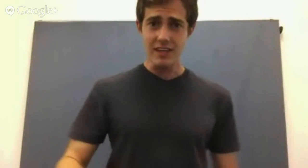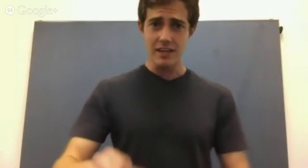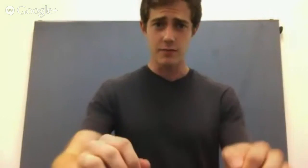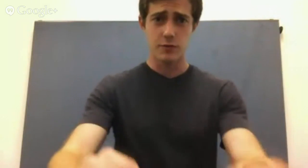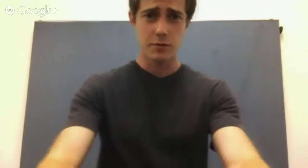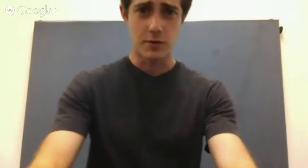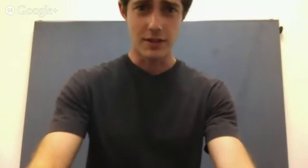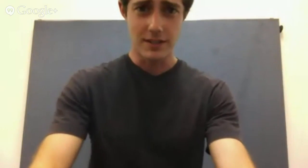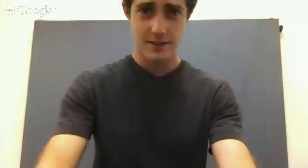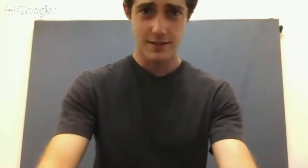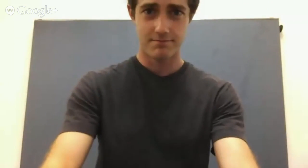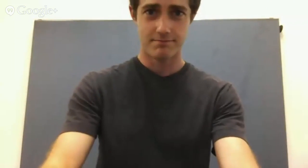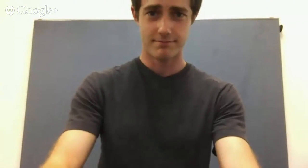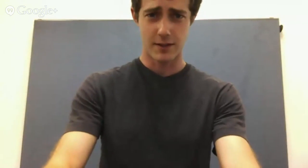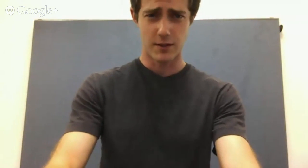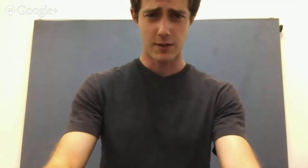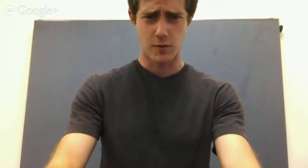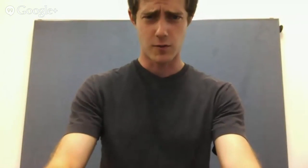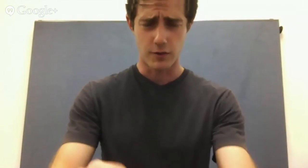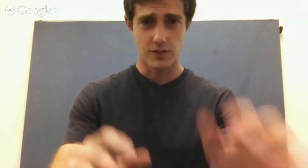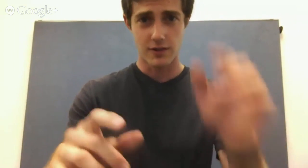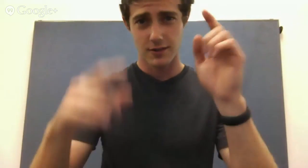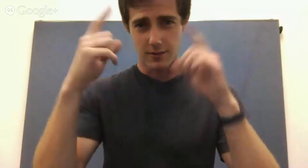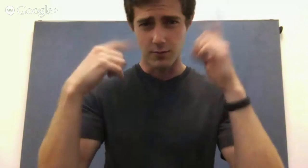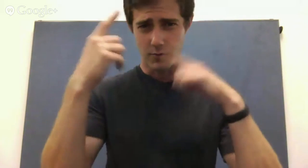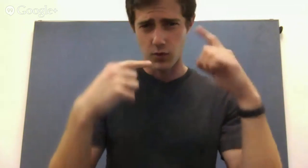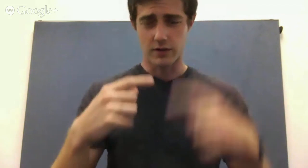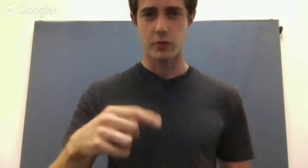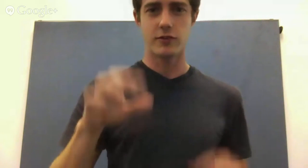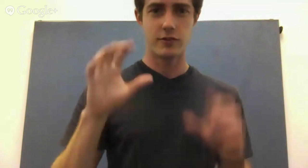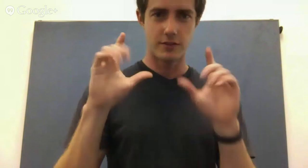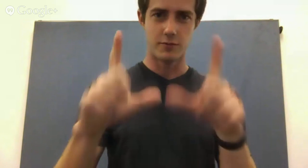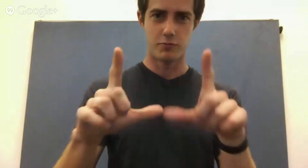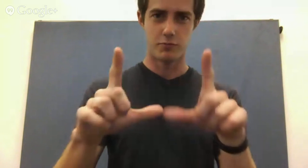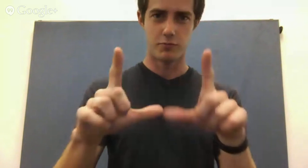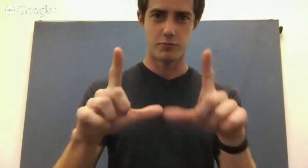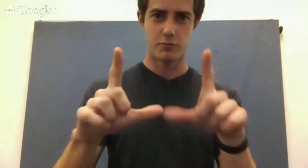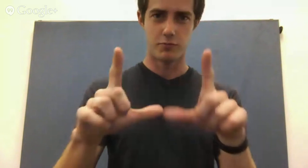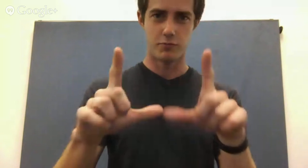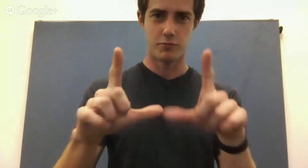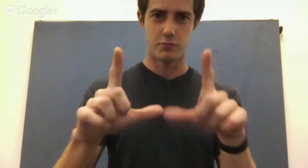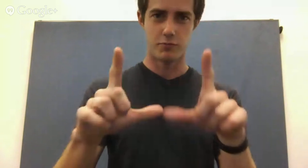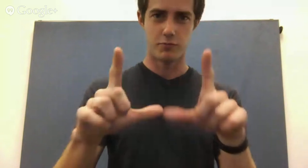If you see me doing this and looking real concerned and weird expressions, it's probably because I'm reading my screen.